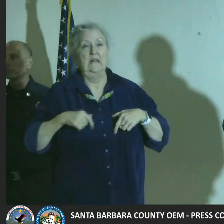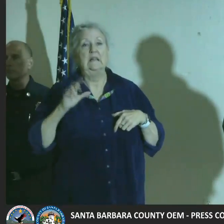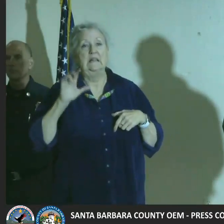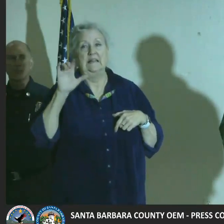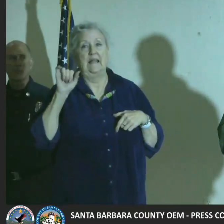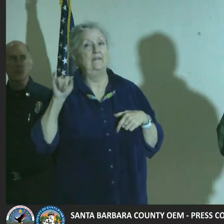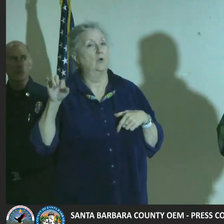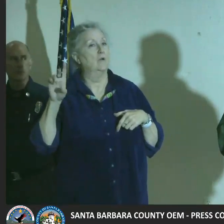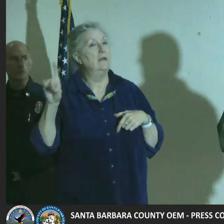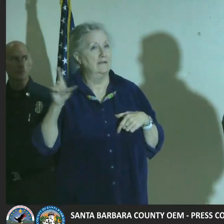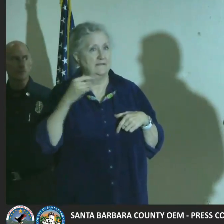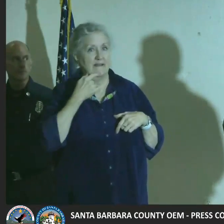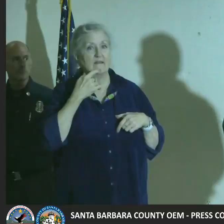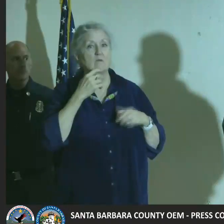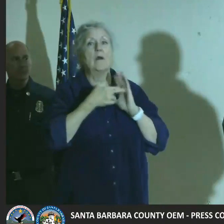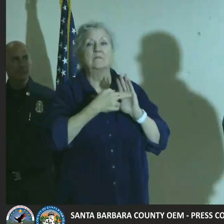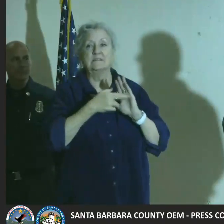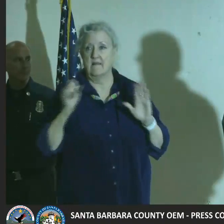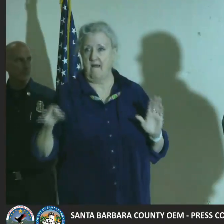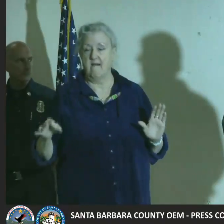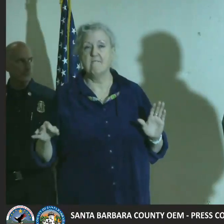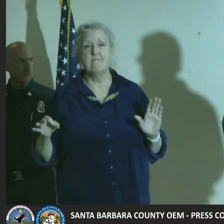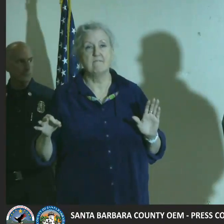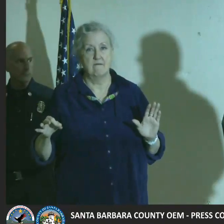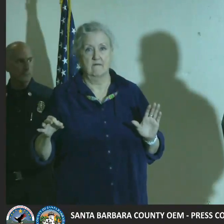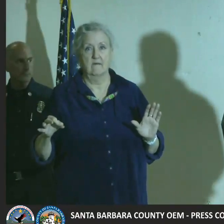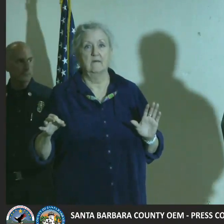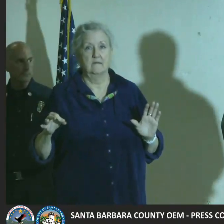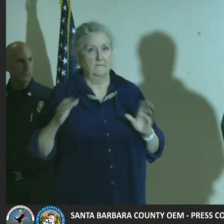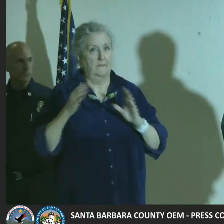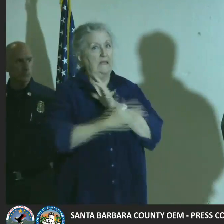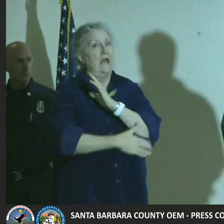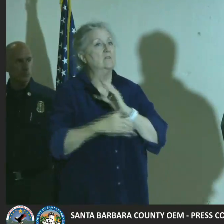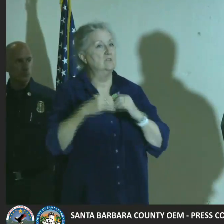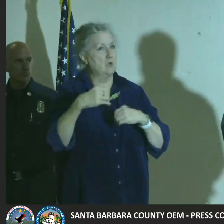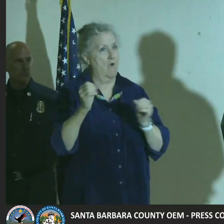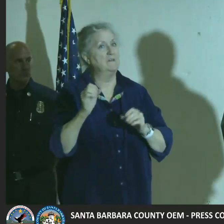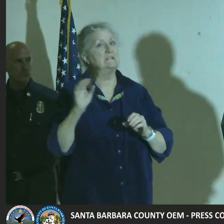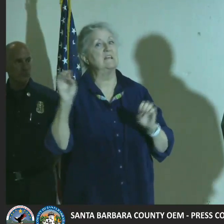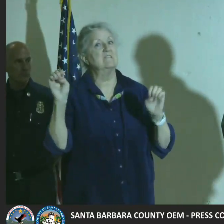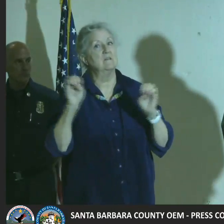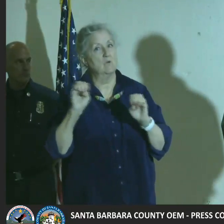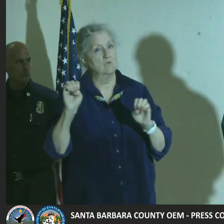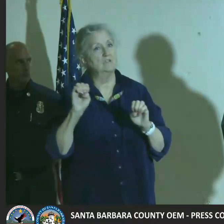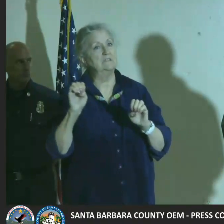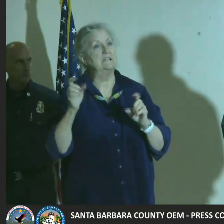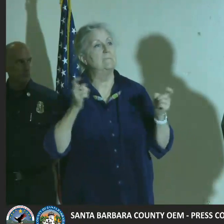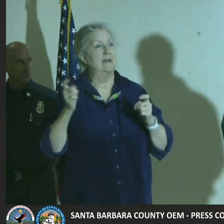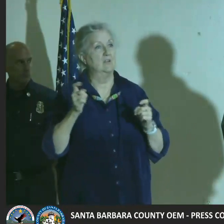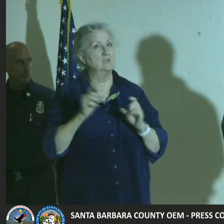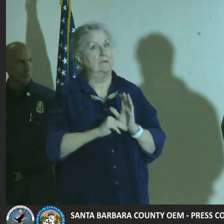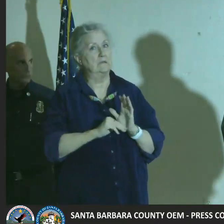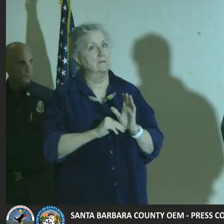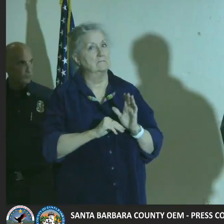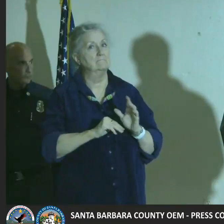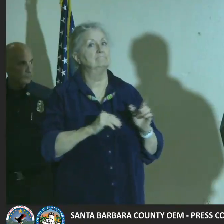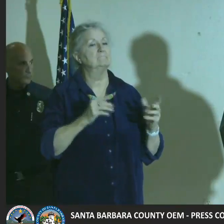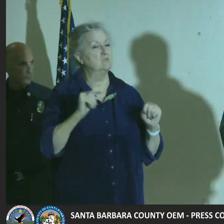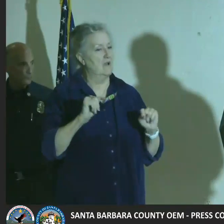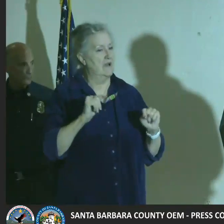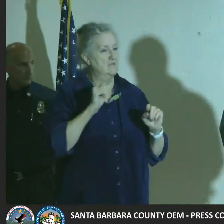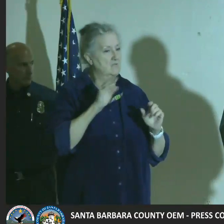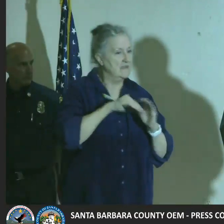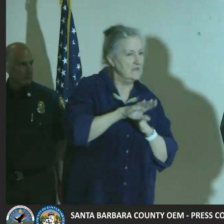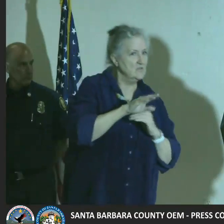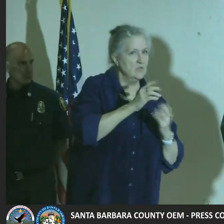he claimed to be a representative of the county's Office of Emergency Management. And he attempted to gain access